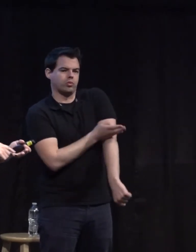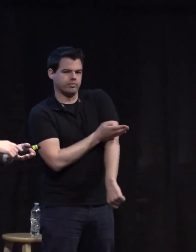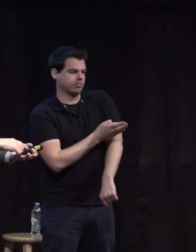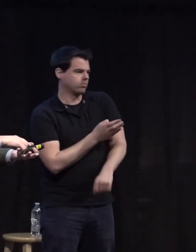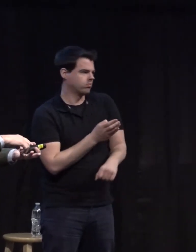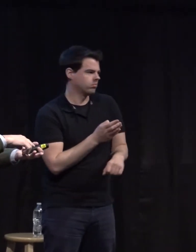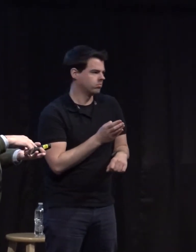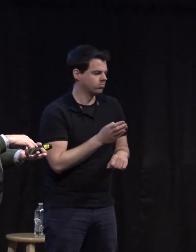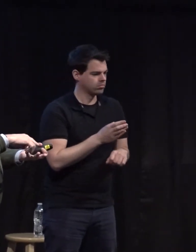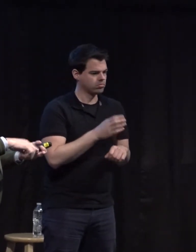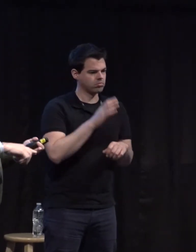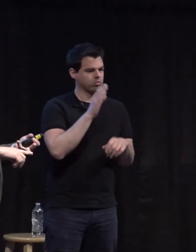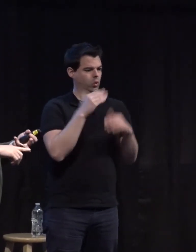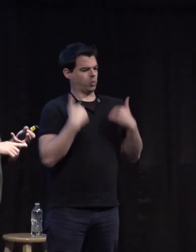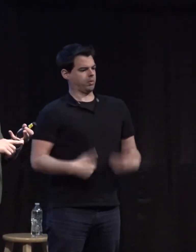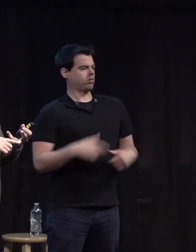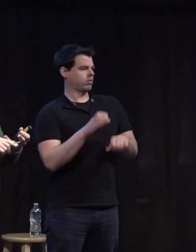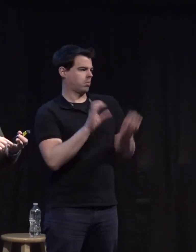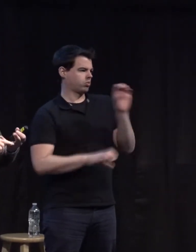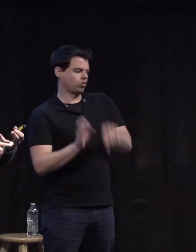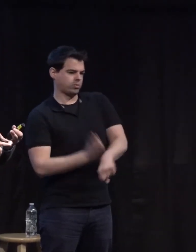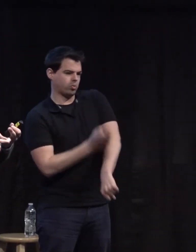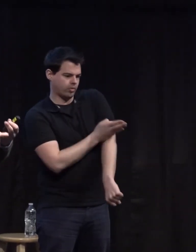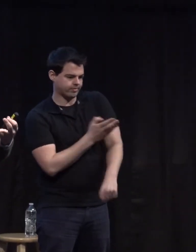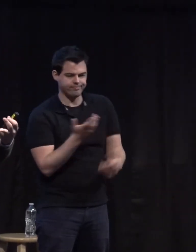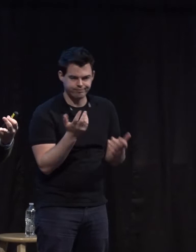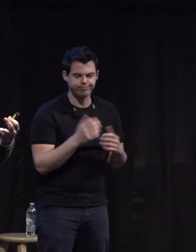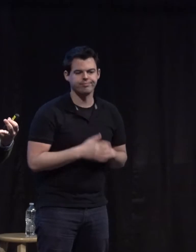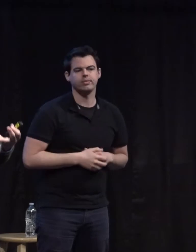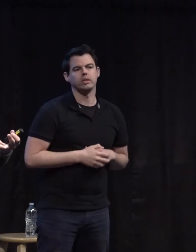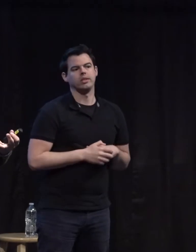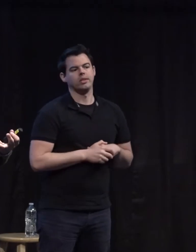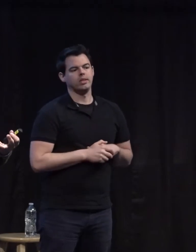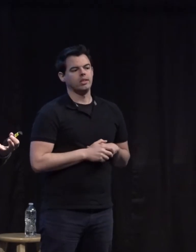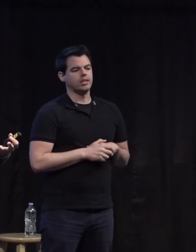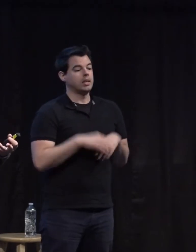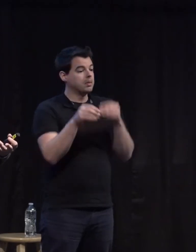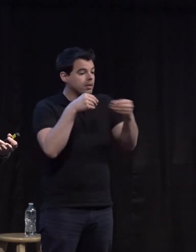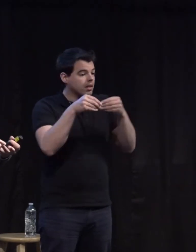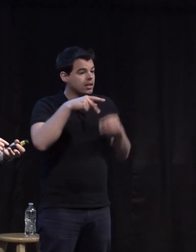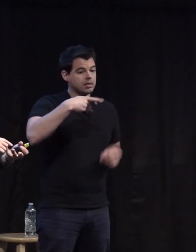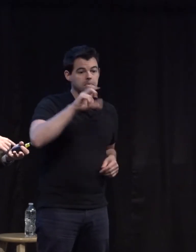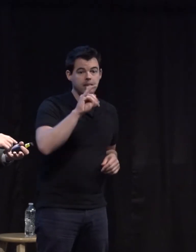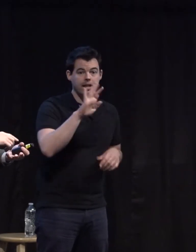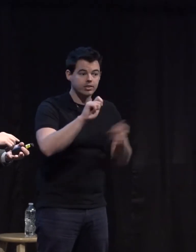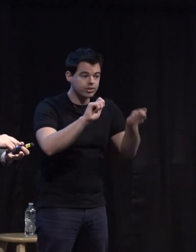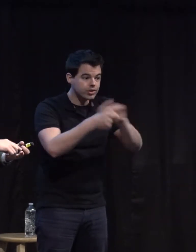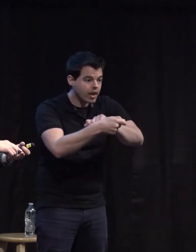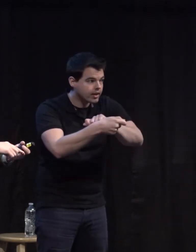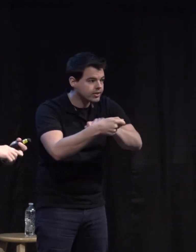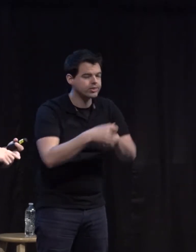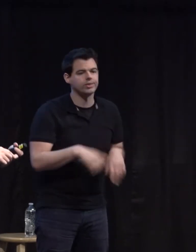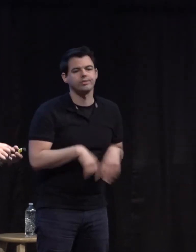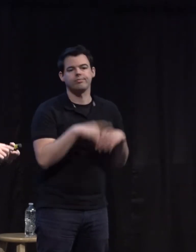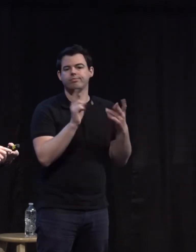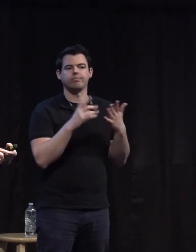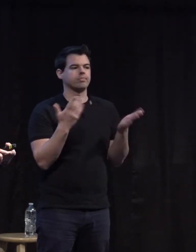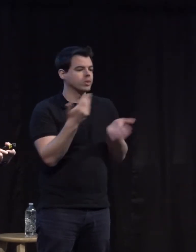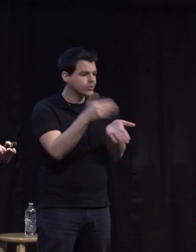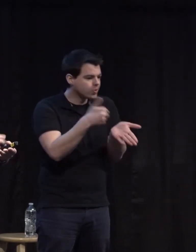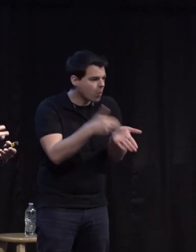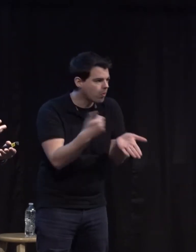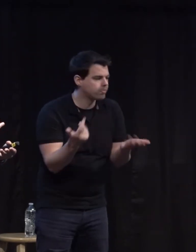we use, the substances that are in plastics, some kinds of soap,